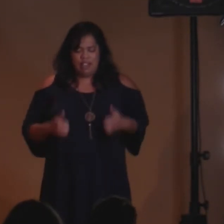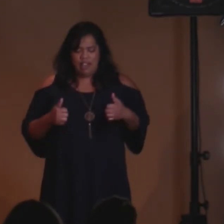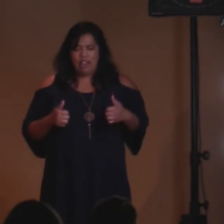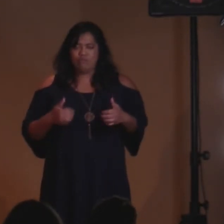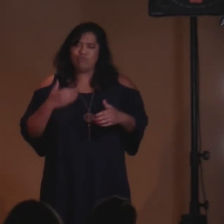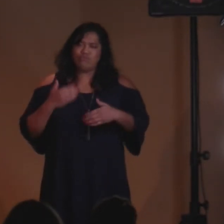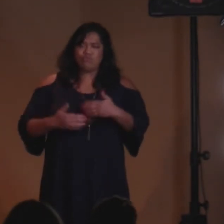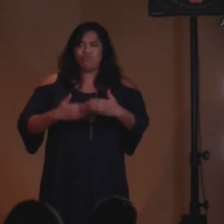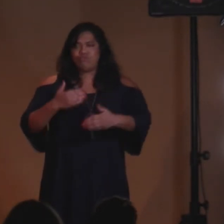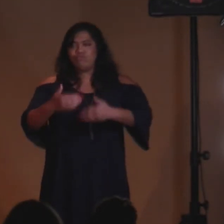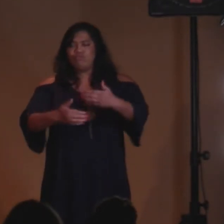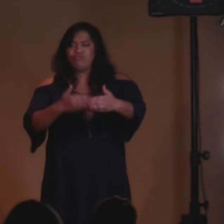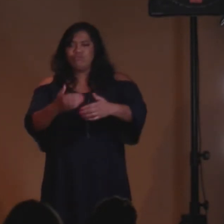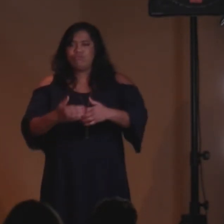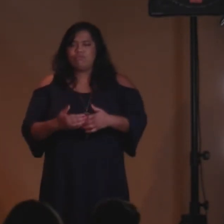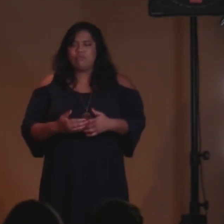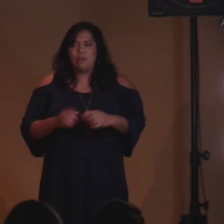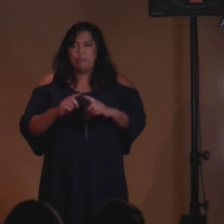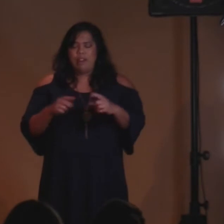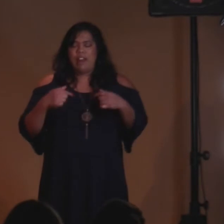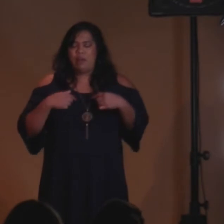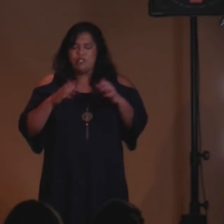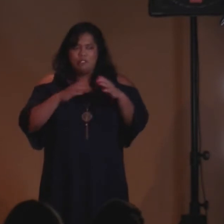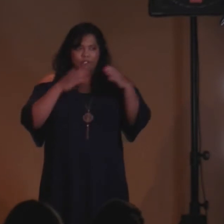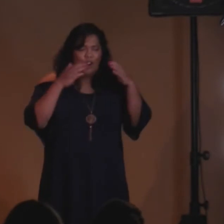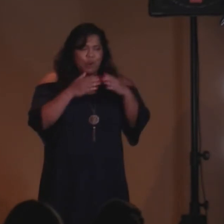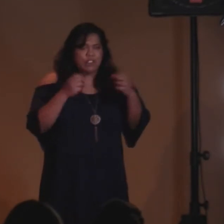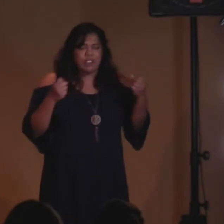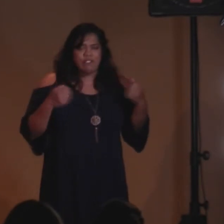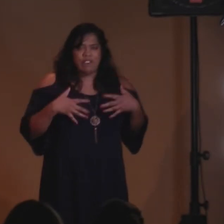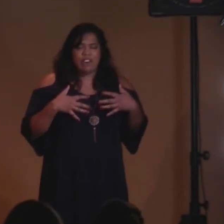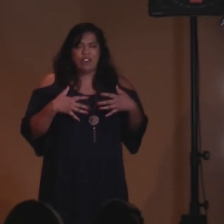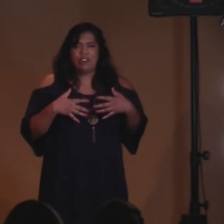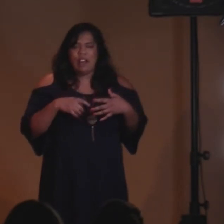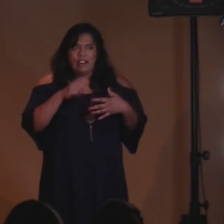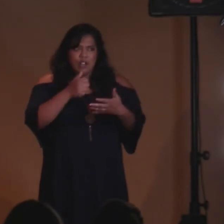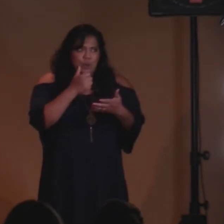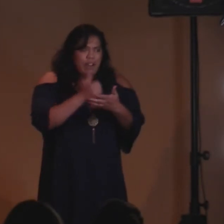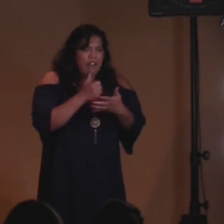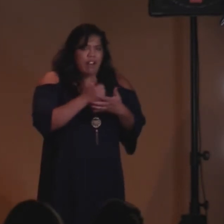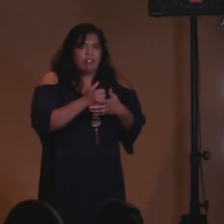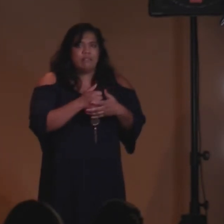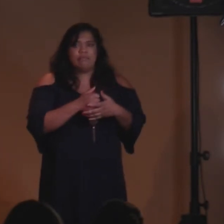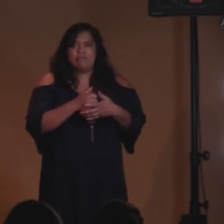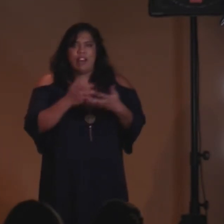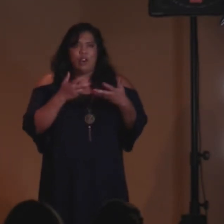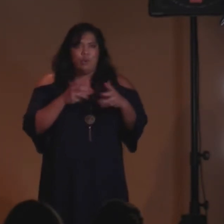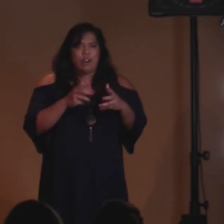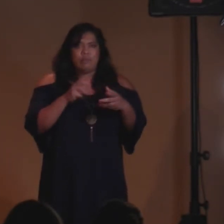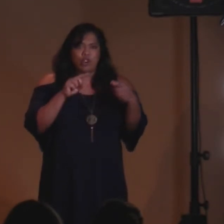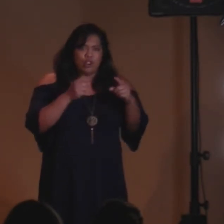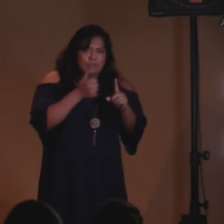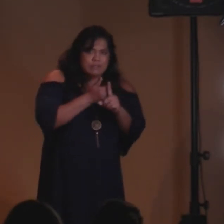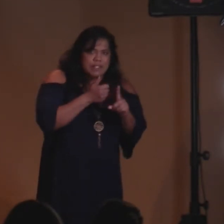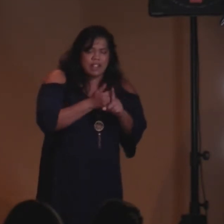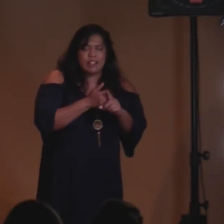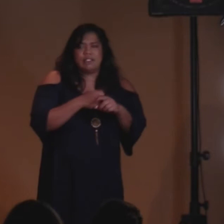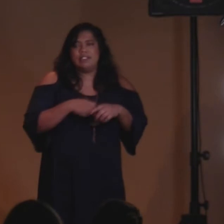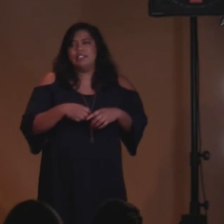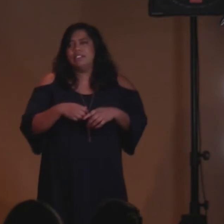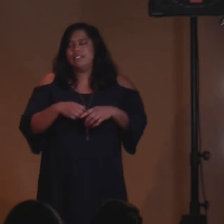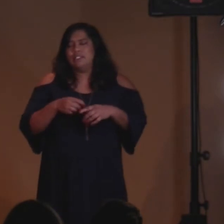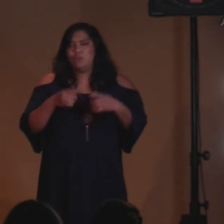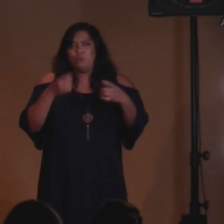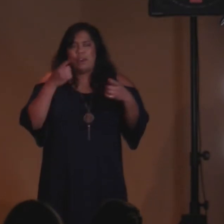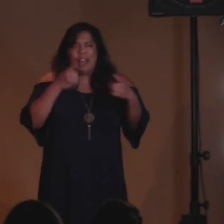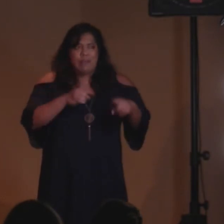its business because I was focusing on all of the things to be afraid of? Things that most of which never happened.